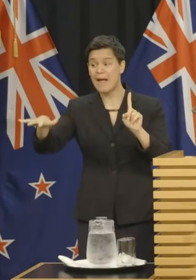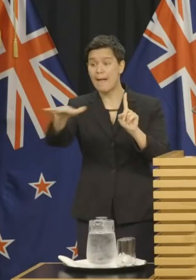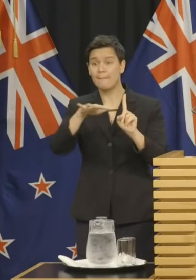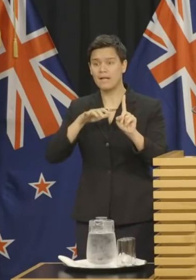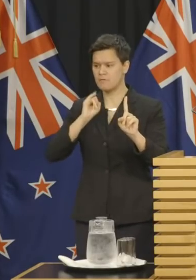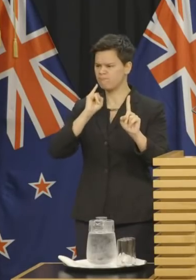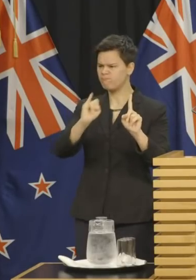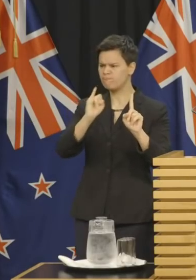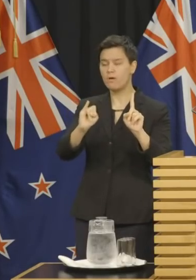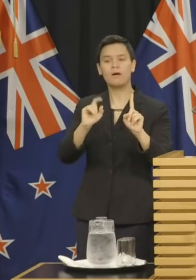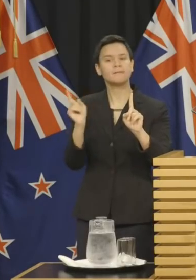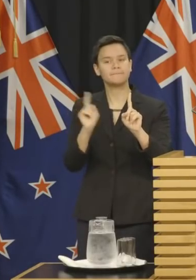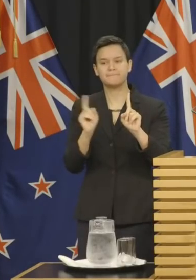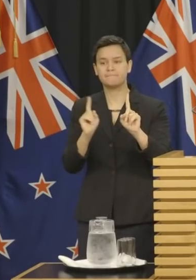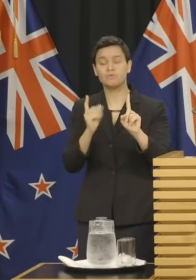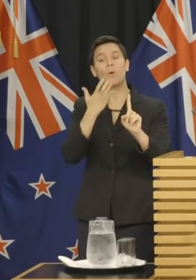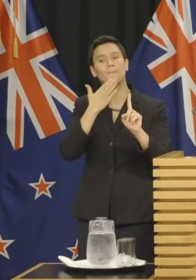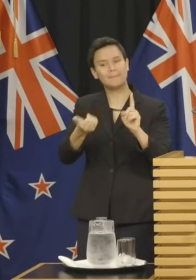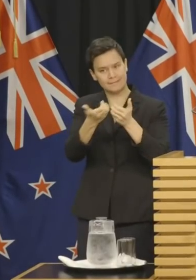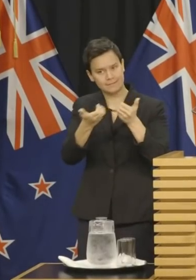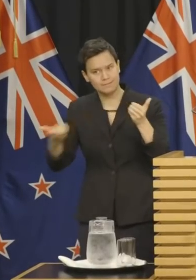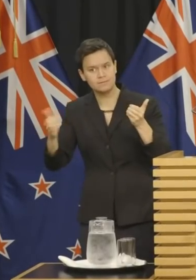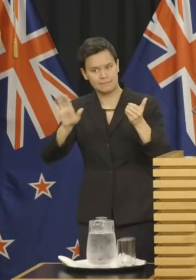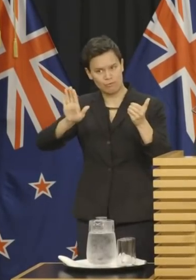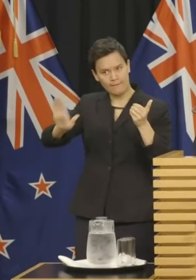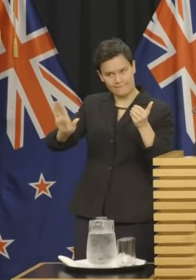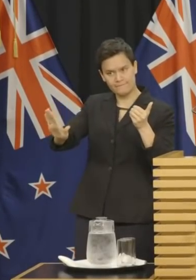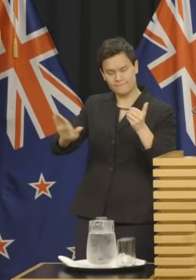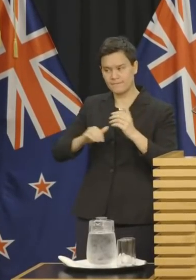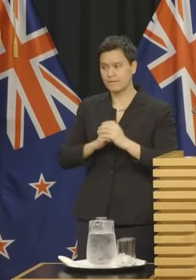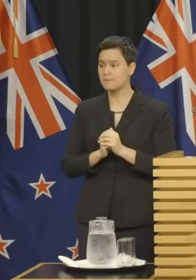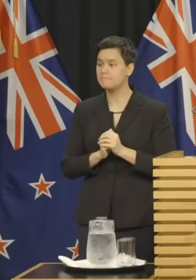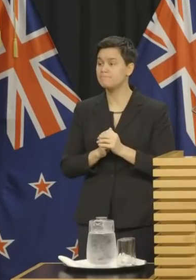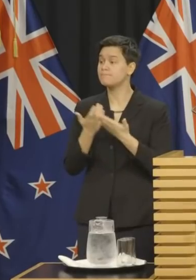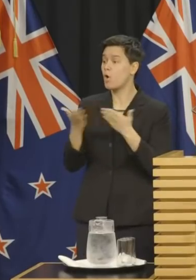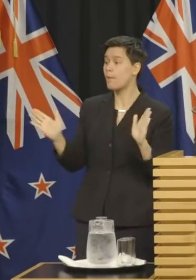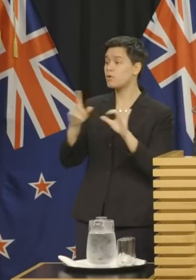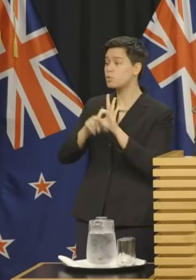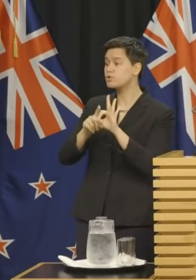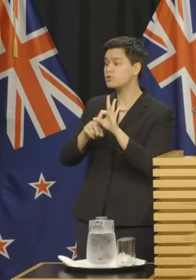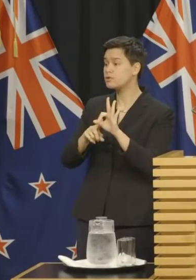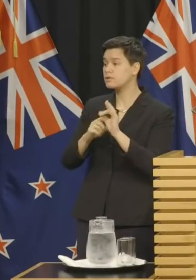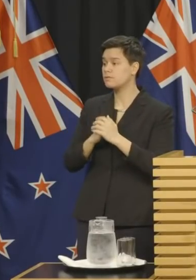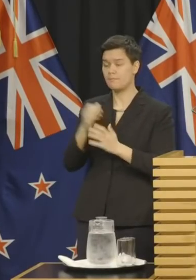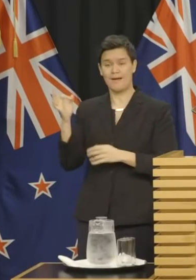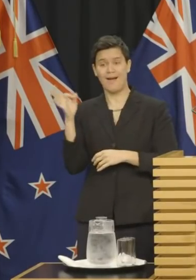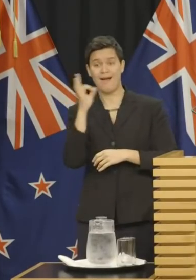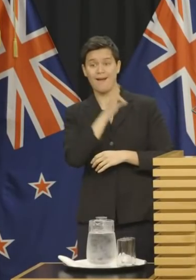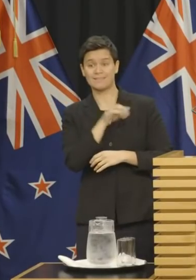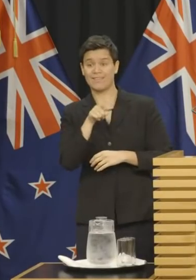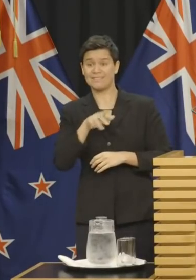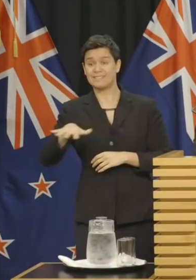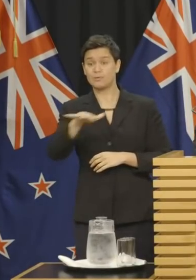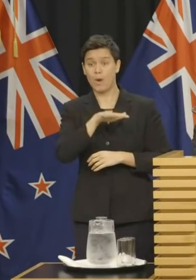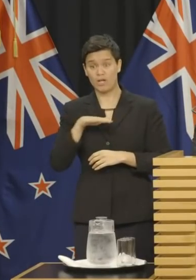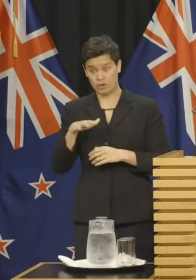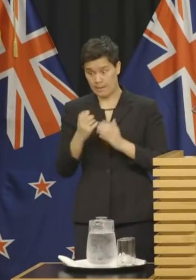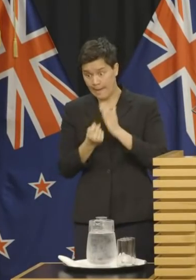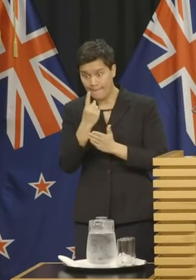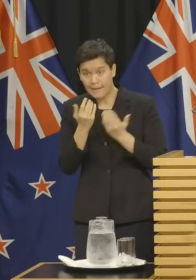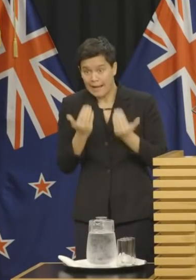here. I'm happy to take questions. Minister, is it the power imbalance? Jane. Is this a current situation or is this No. historic?